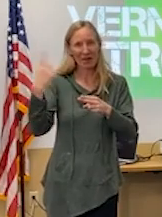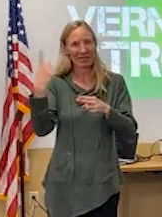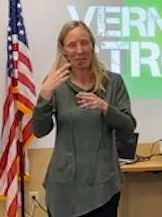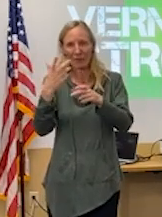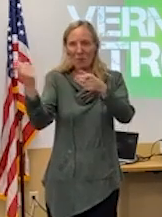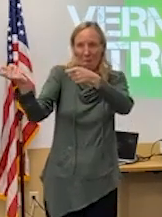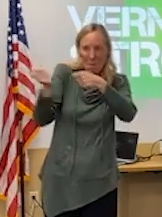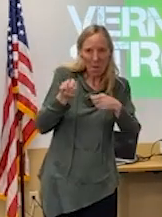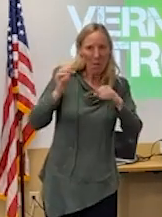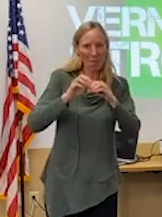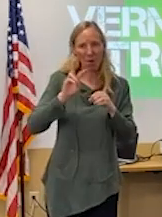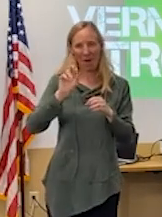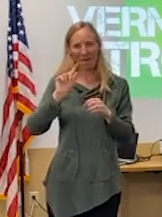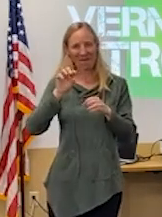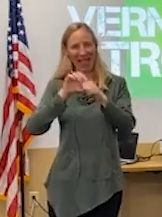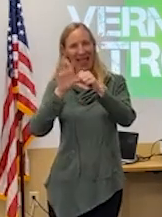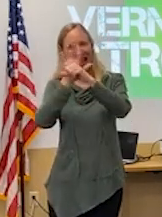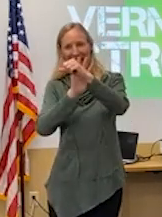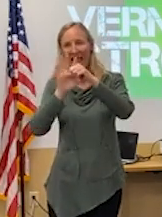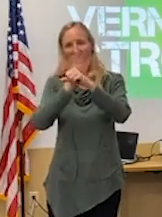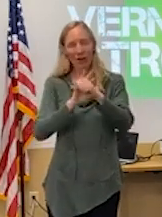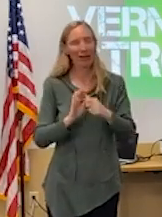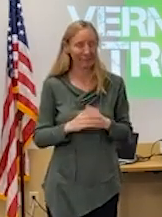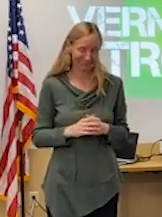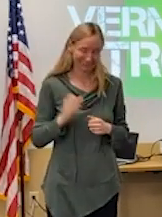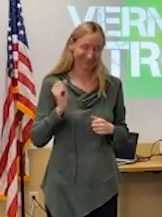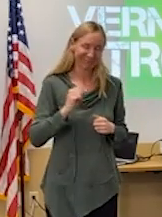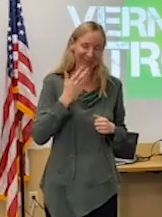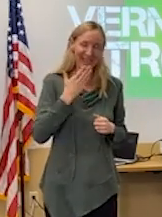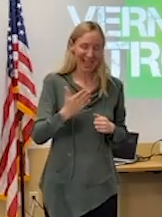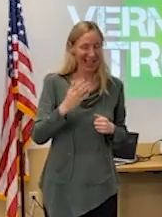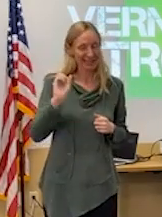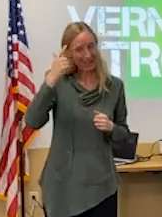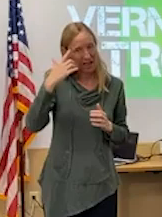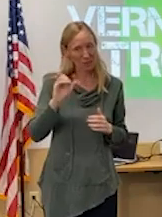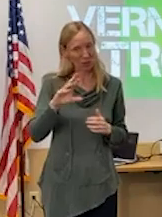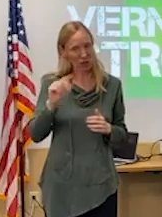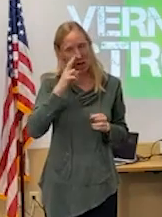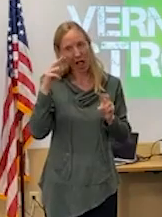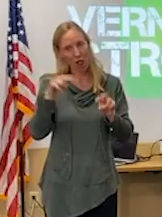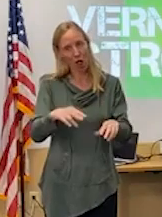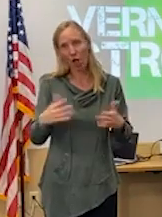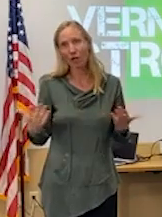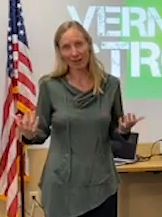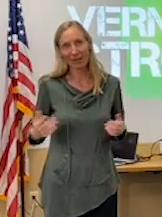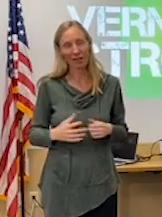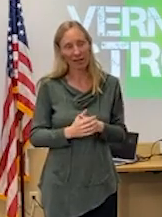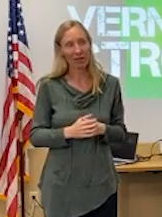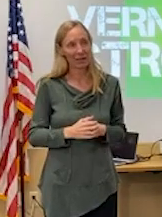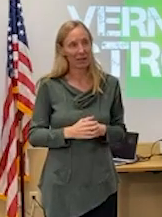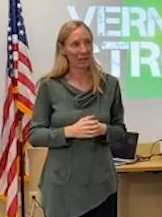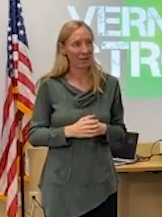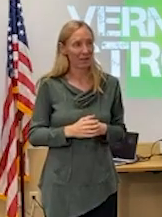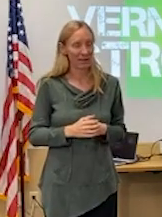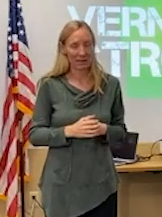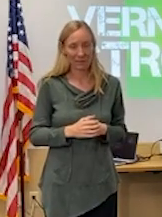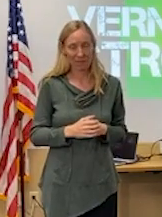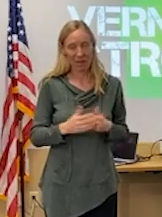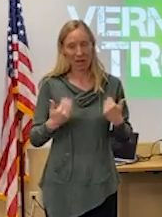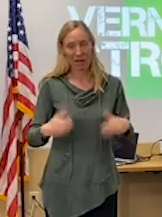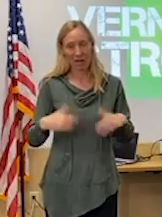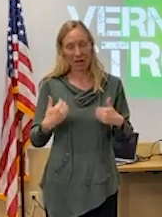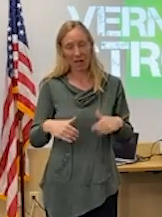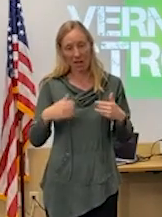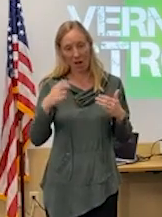more veterinarians up in our community. Yeah, we'll Thank definitely. you. Yeah, we'll definitely take a look. But as we look far